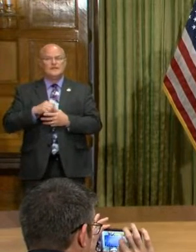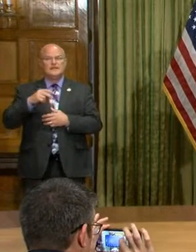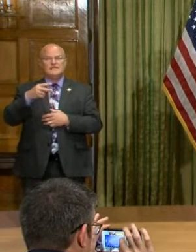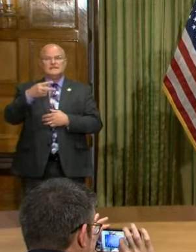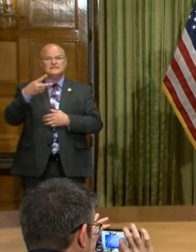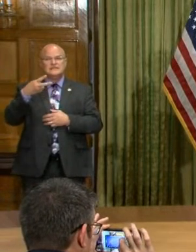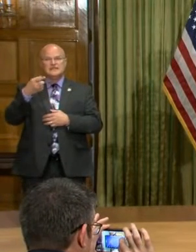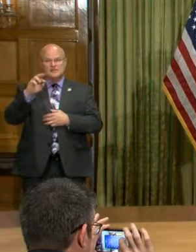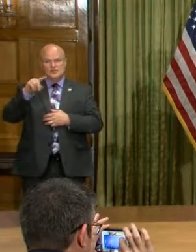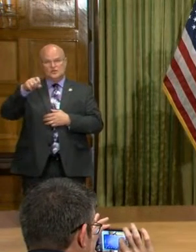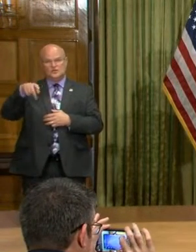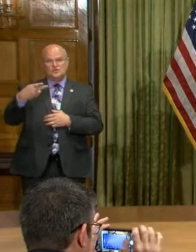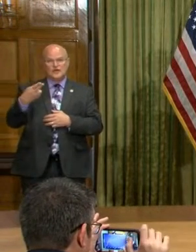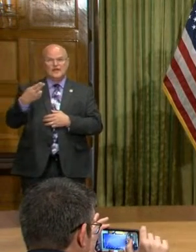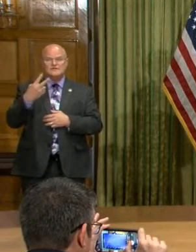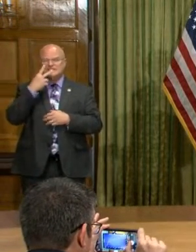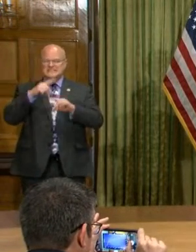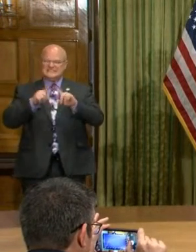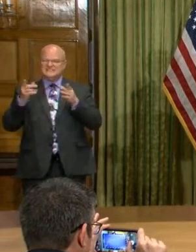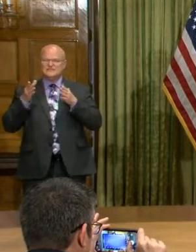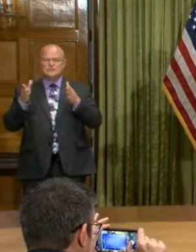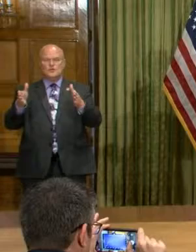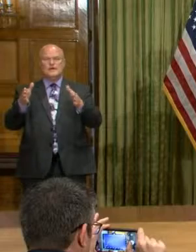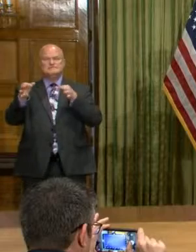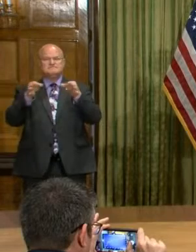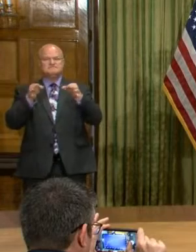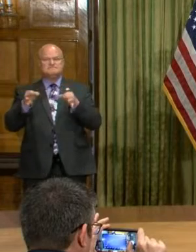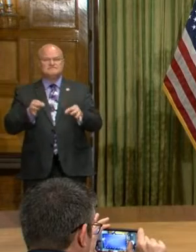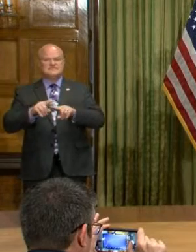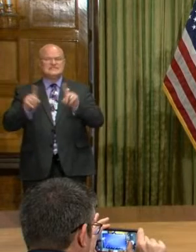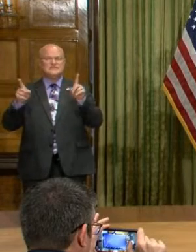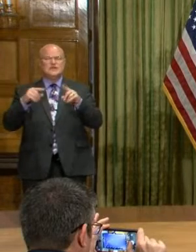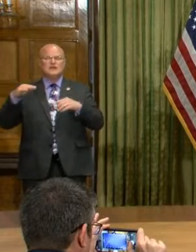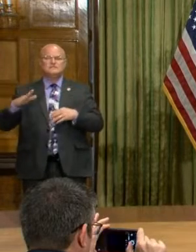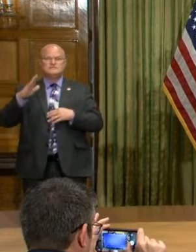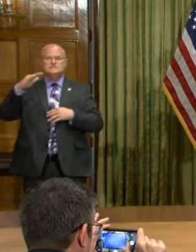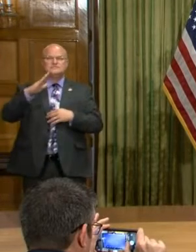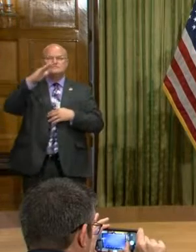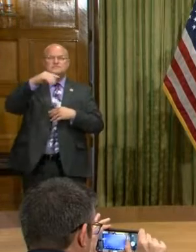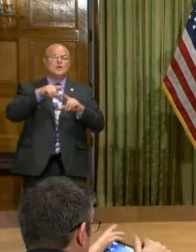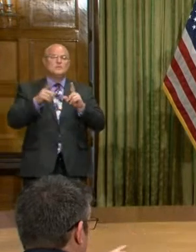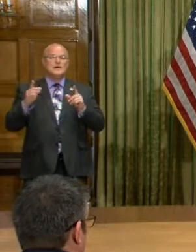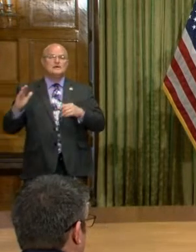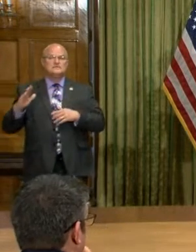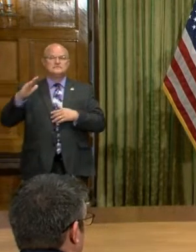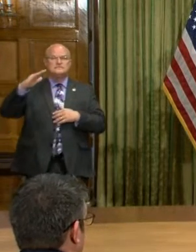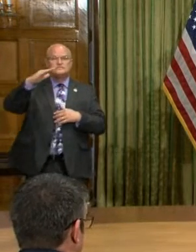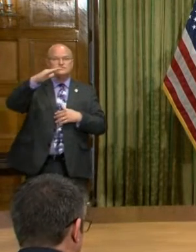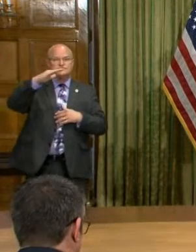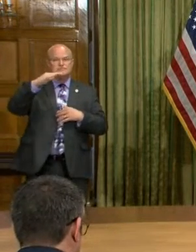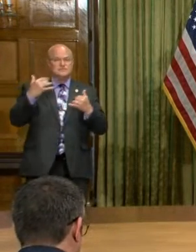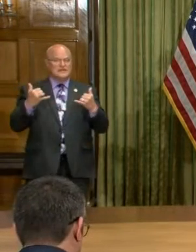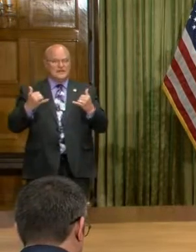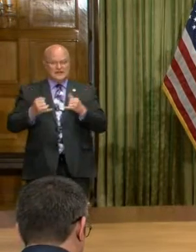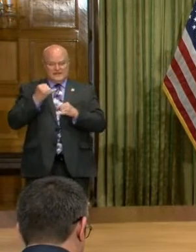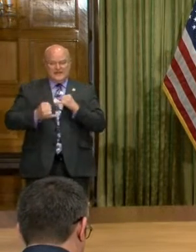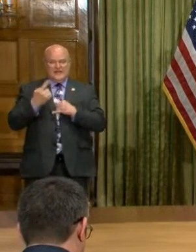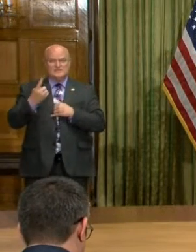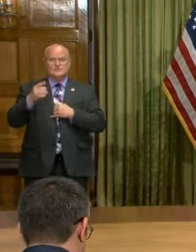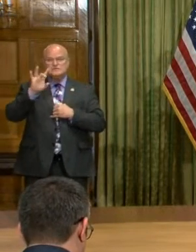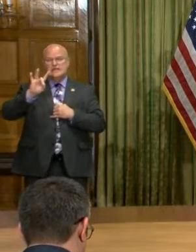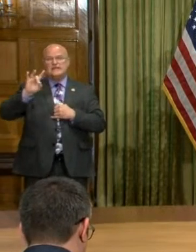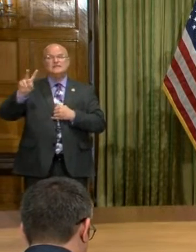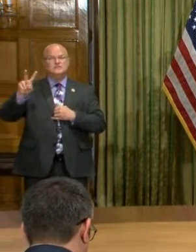graph, and you can see it just in a different way where you've had different spikes, but it's plateauing there, and the last one there